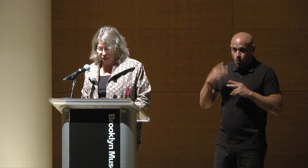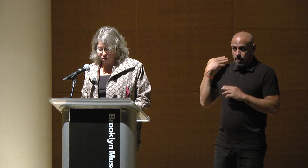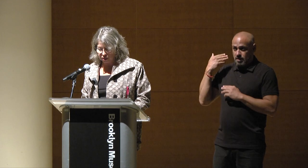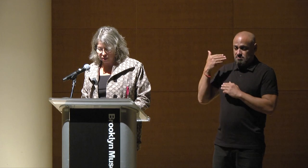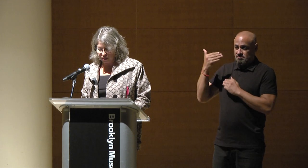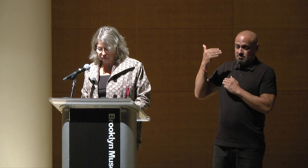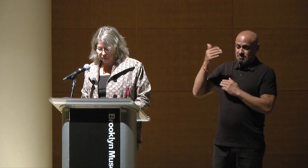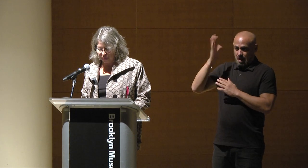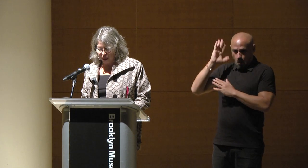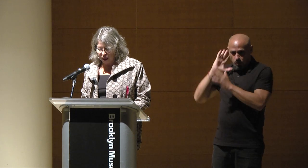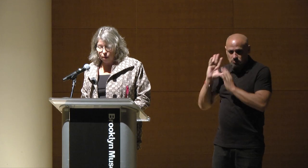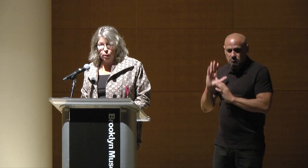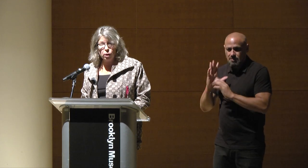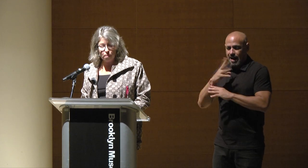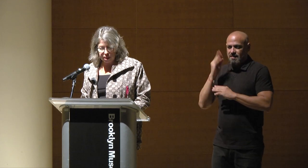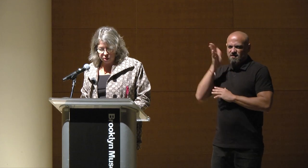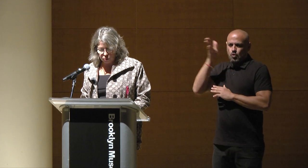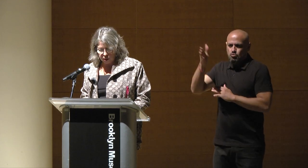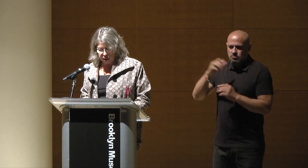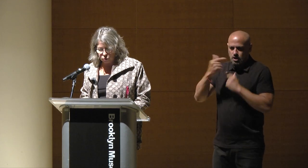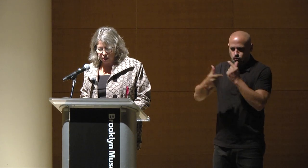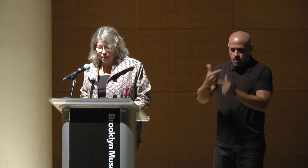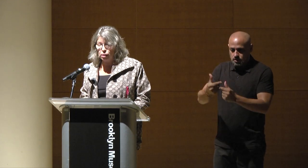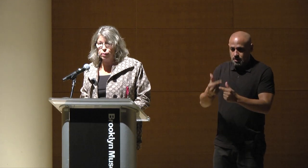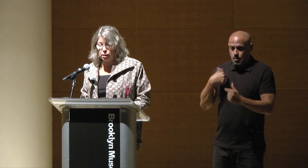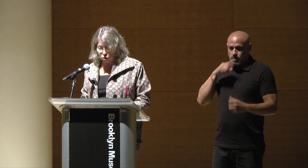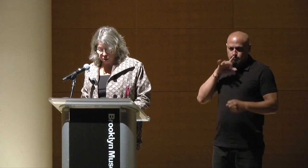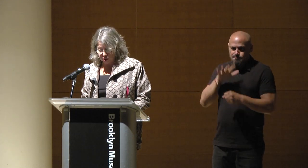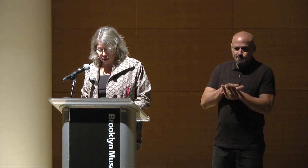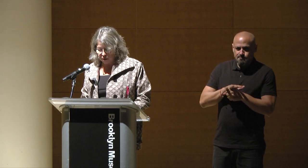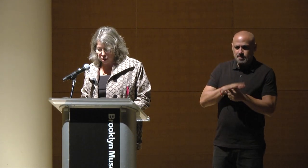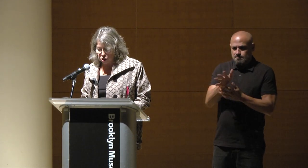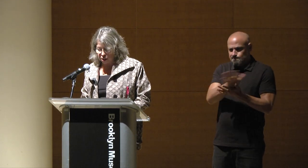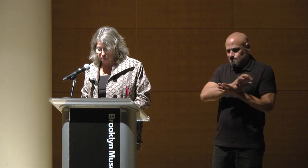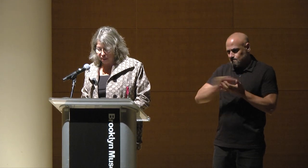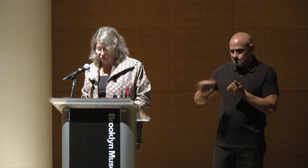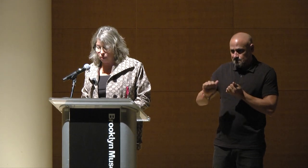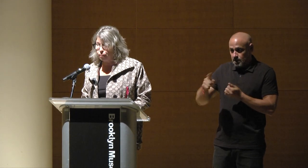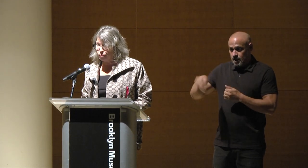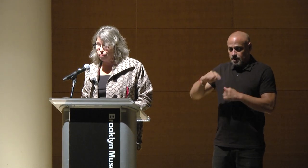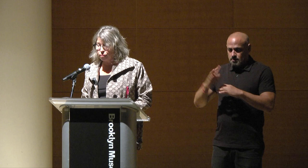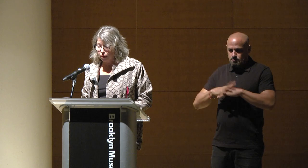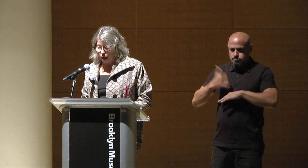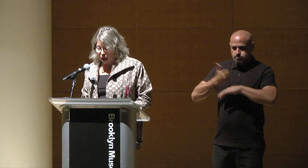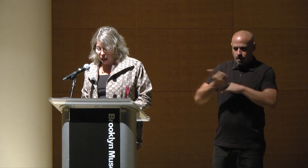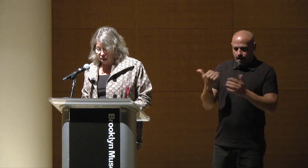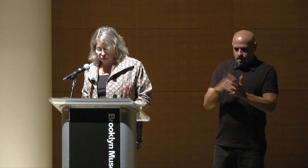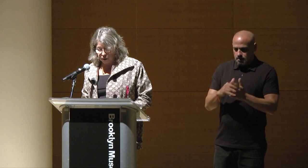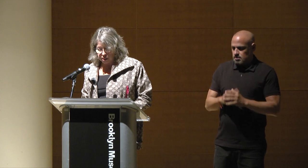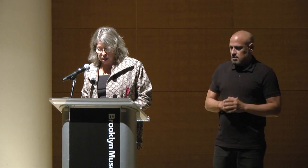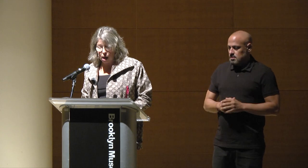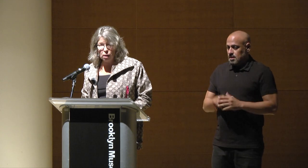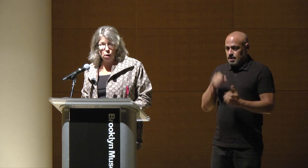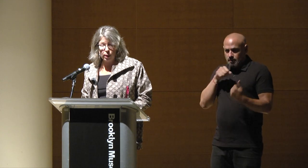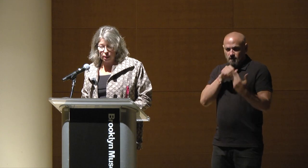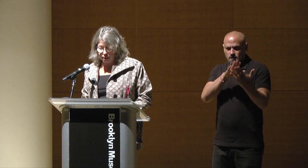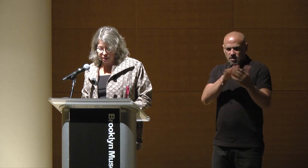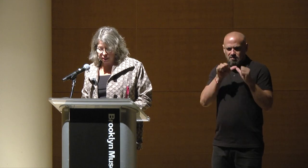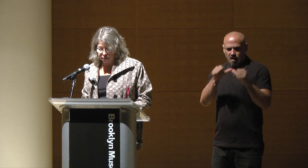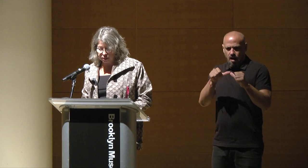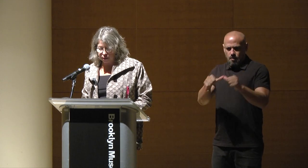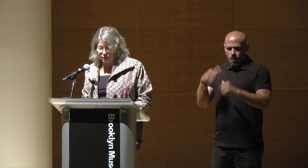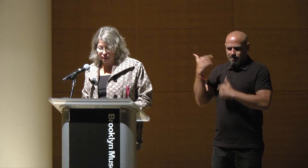future generations. We are committed toward addressing erasures of indigenous people and confronting